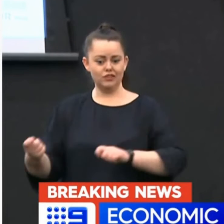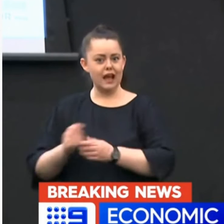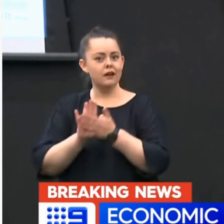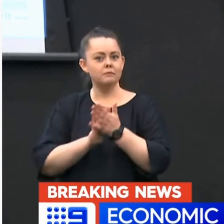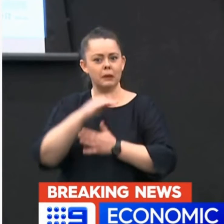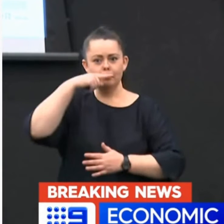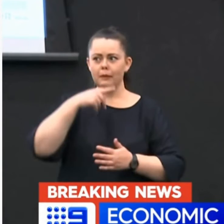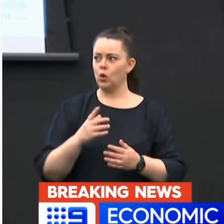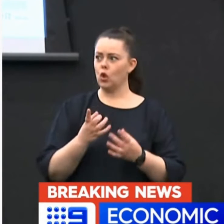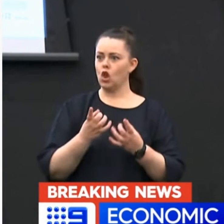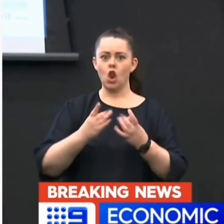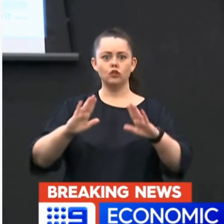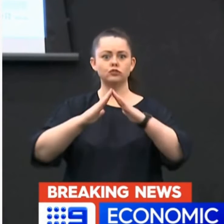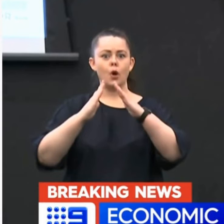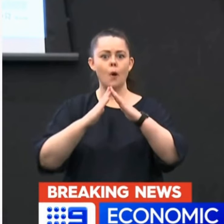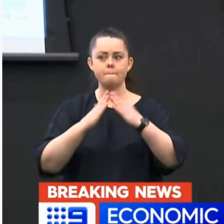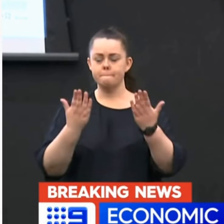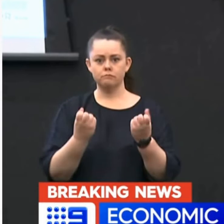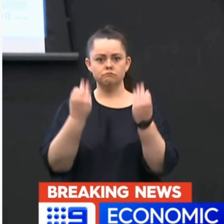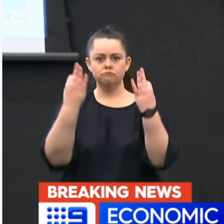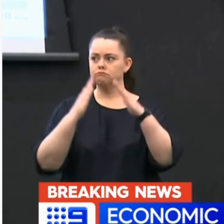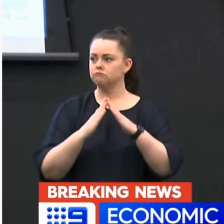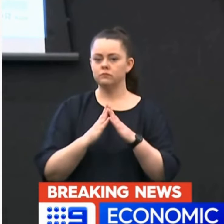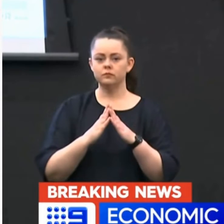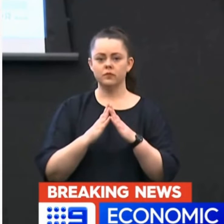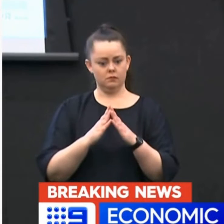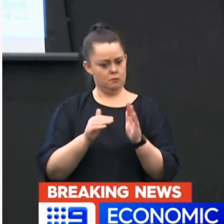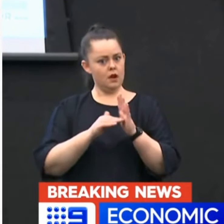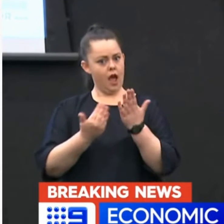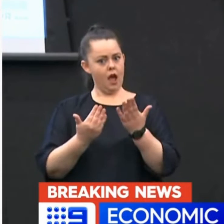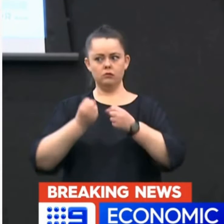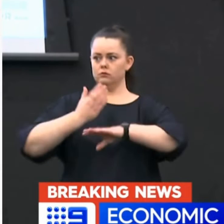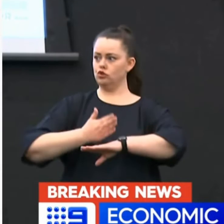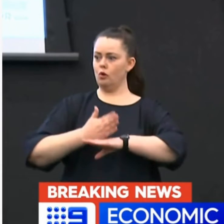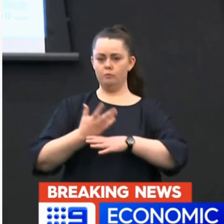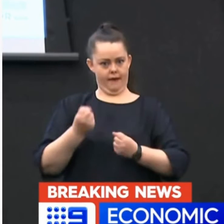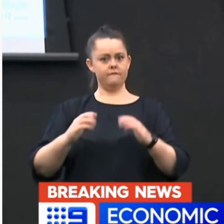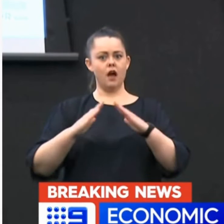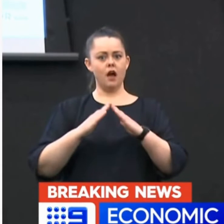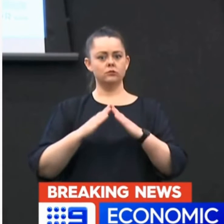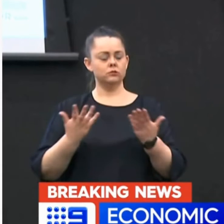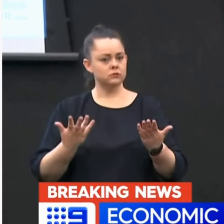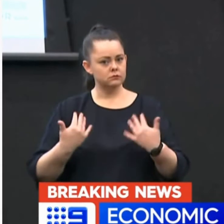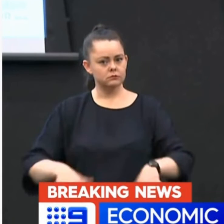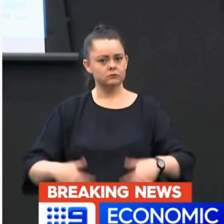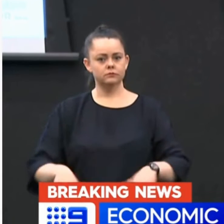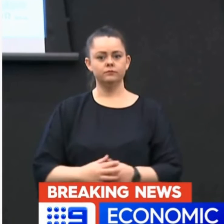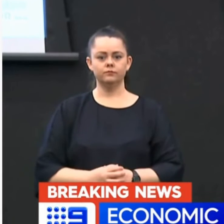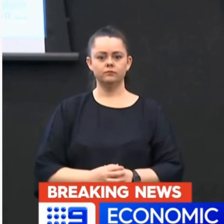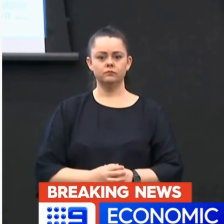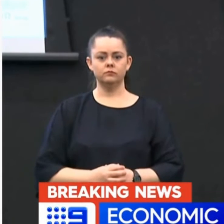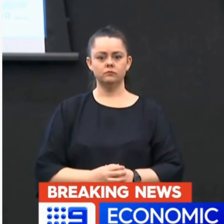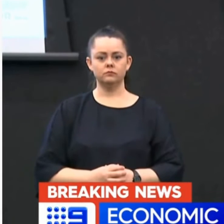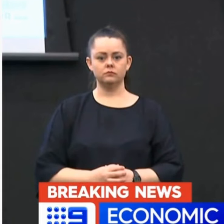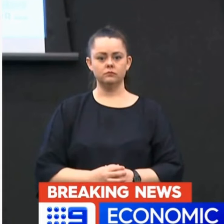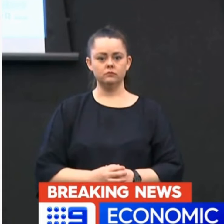over their head for their very first time. These are the investments that will make our state great. Our tutors, we don't want any children to be